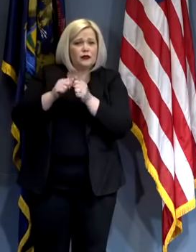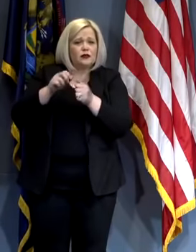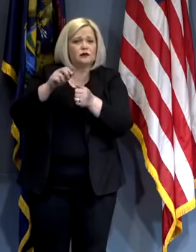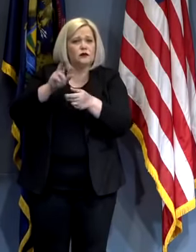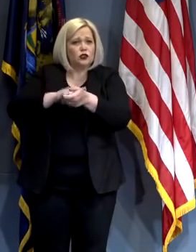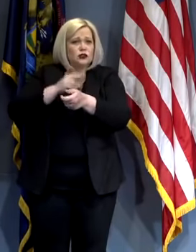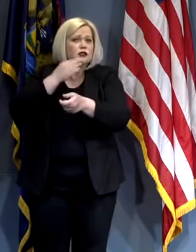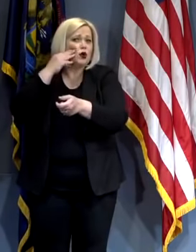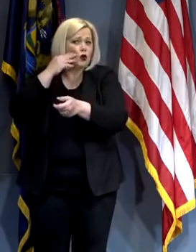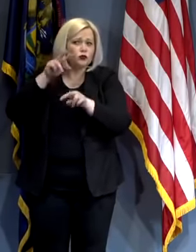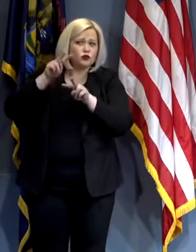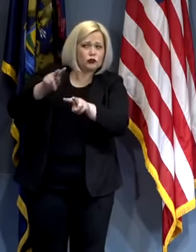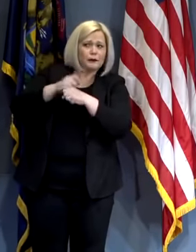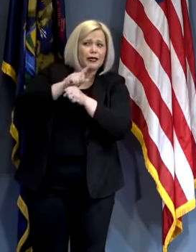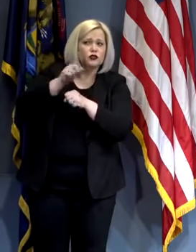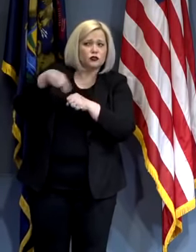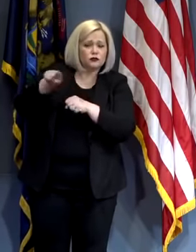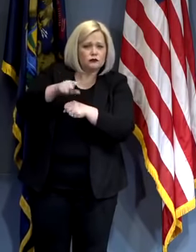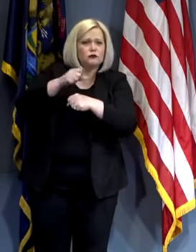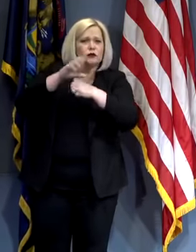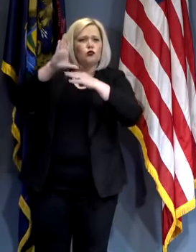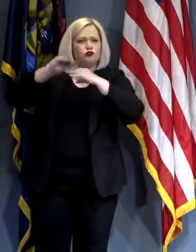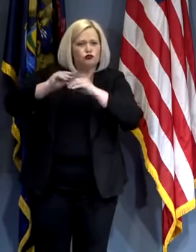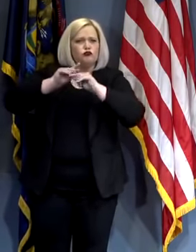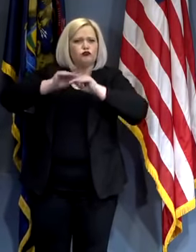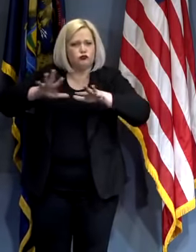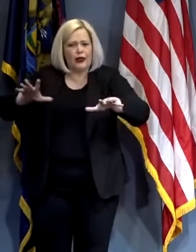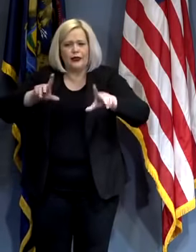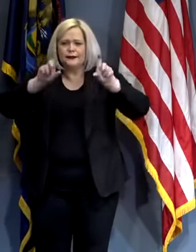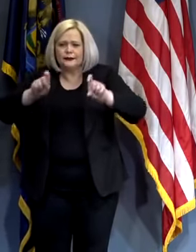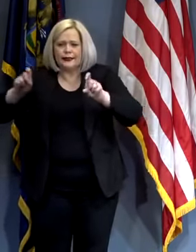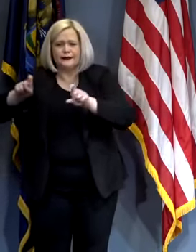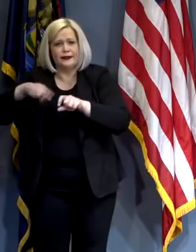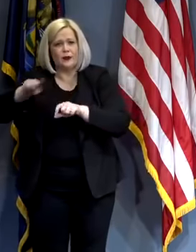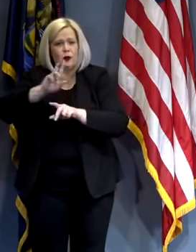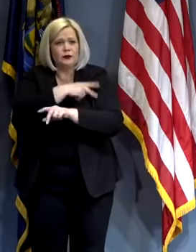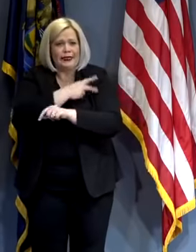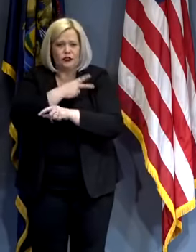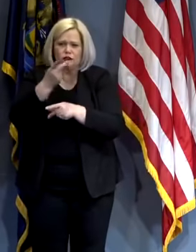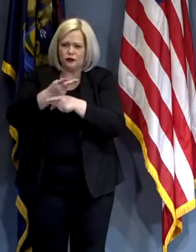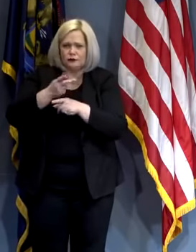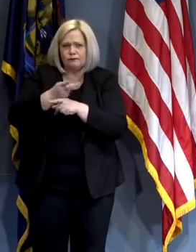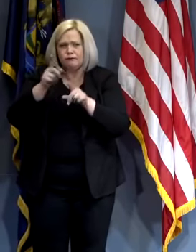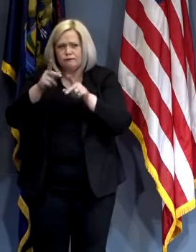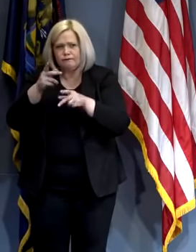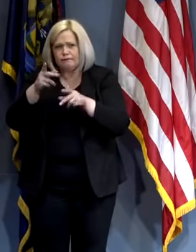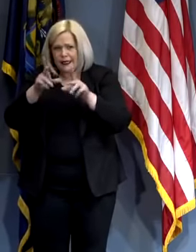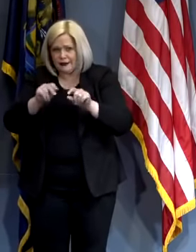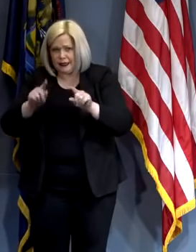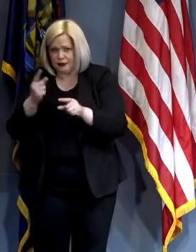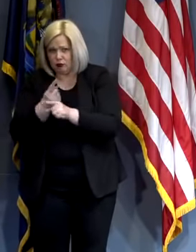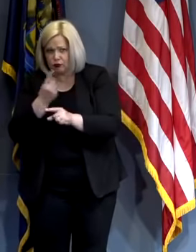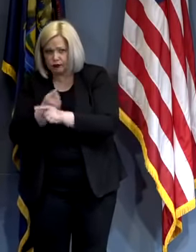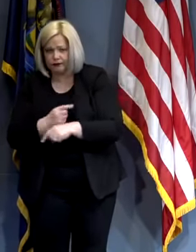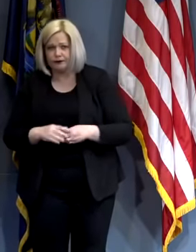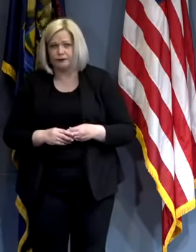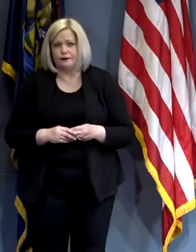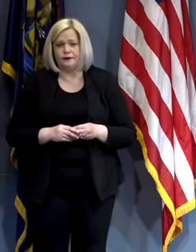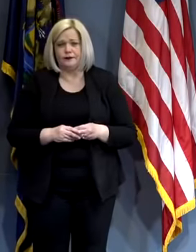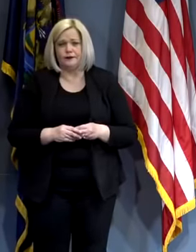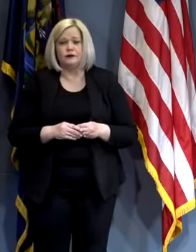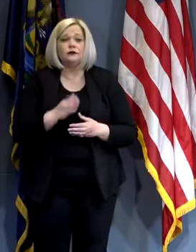the best infection prevention protocols and testing residents appropriately for the disease. We also know that